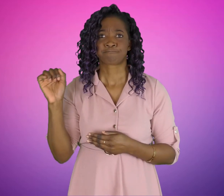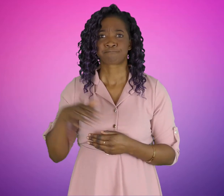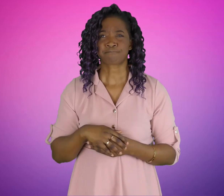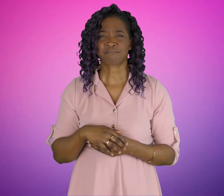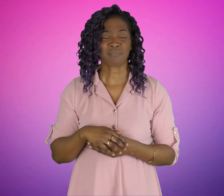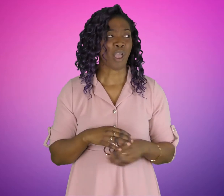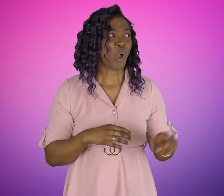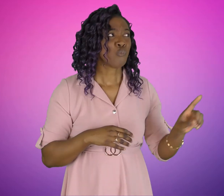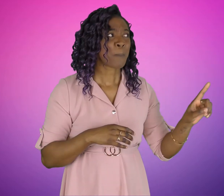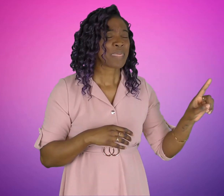Hang on.